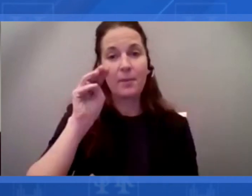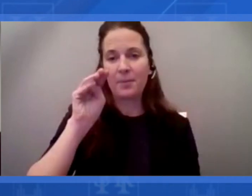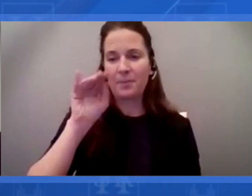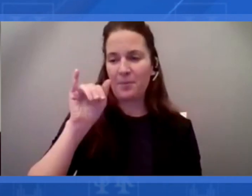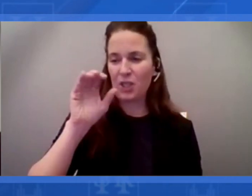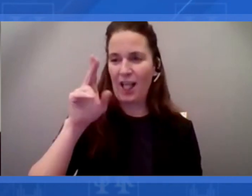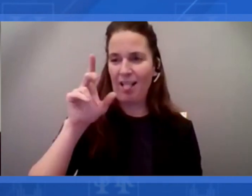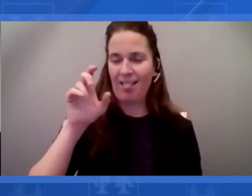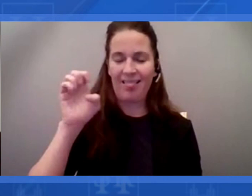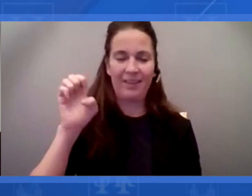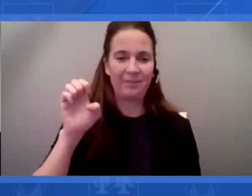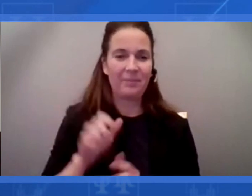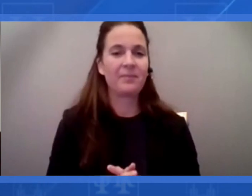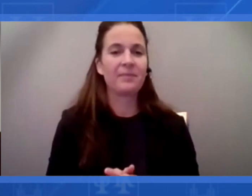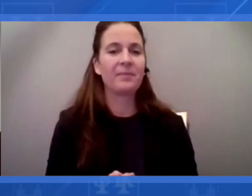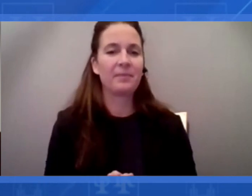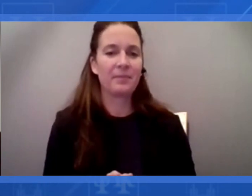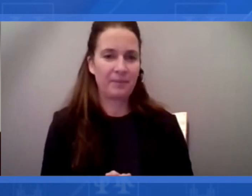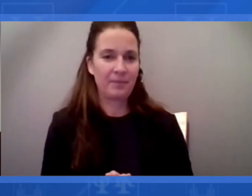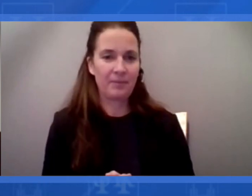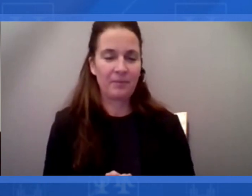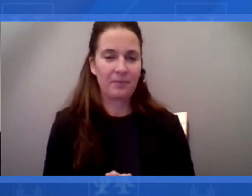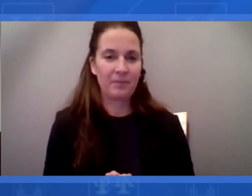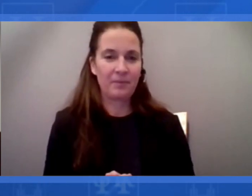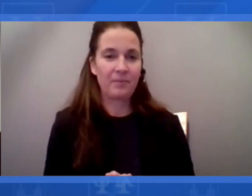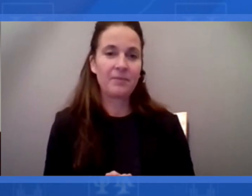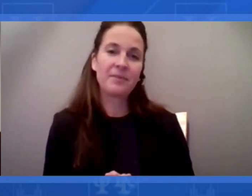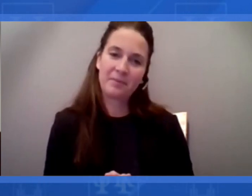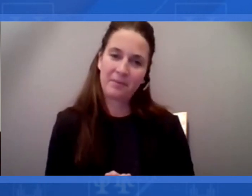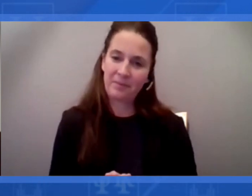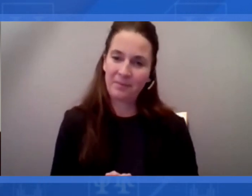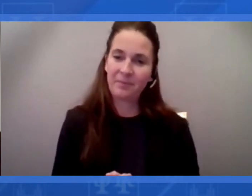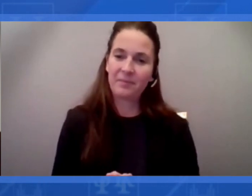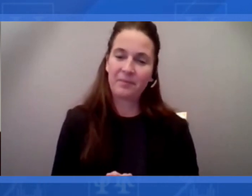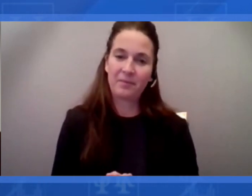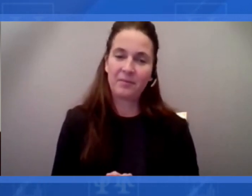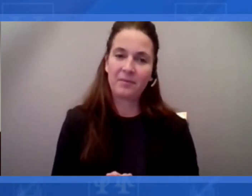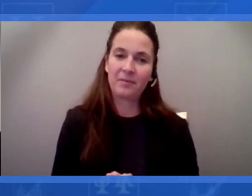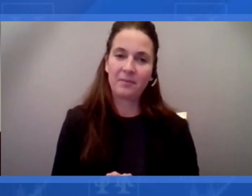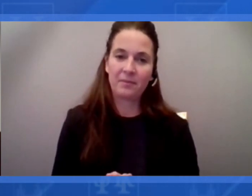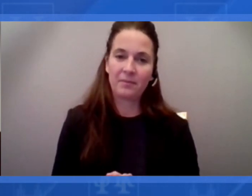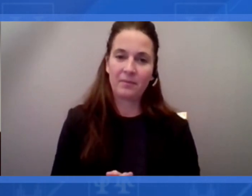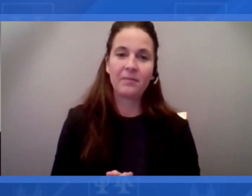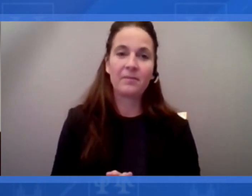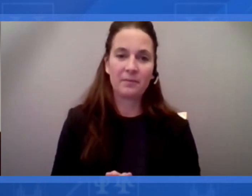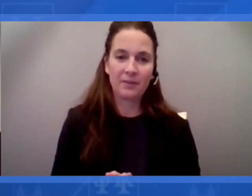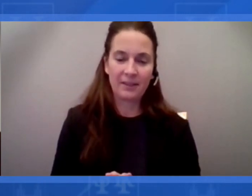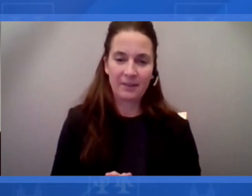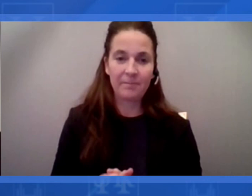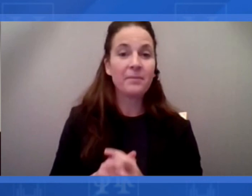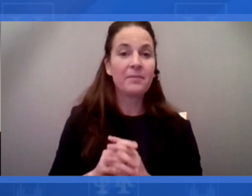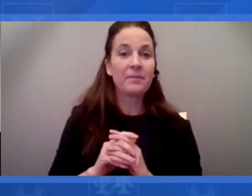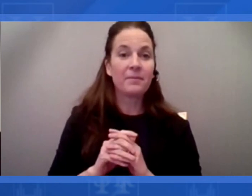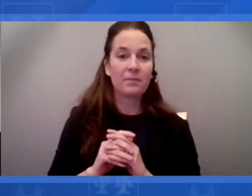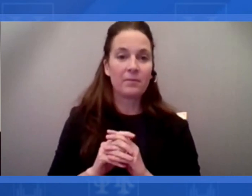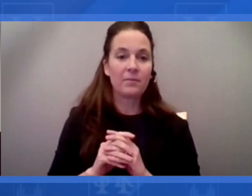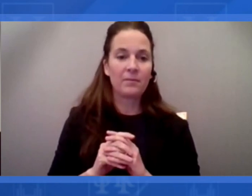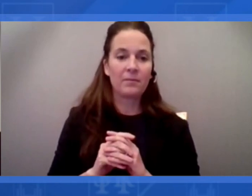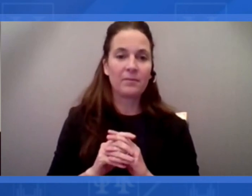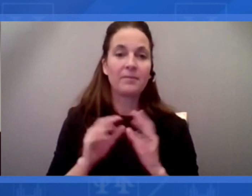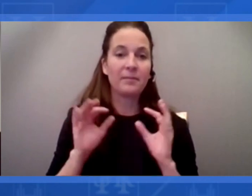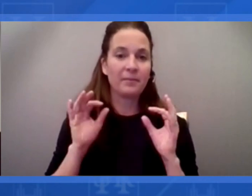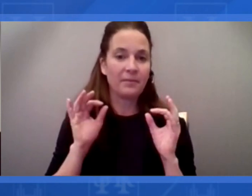Thanks, Jay, and thanks, Mark, for helping to answer some of the feedback and questions we received so